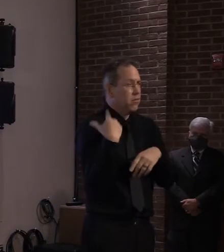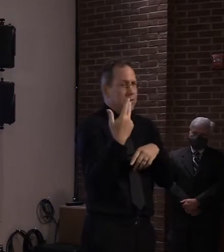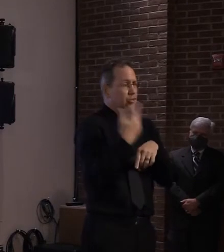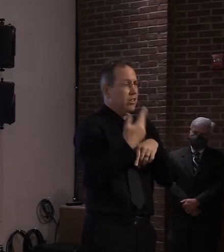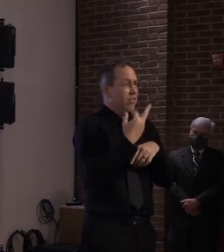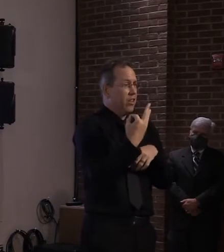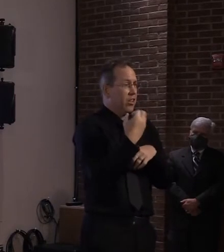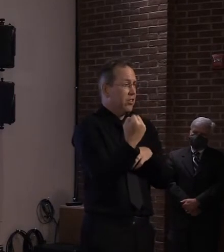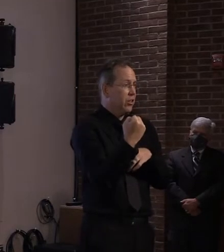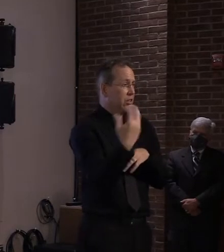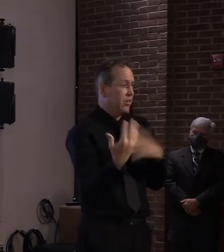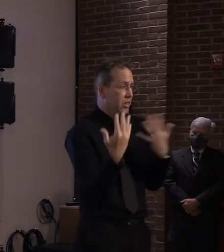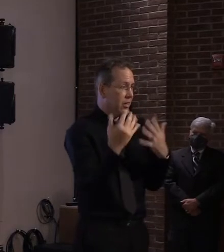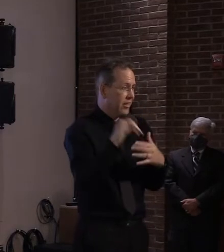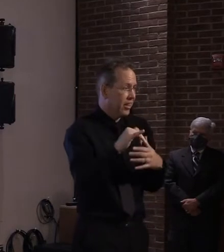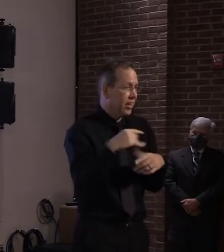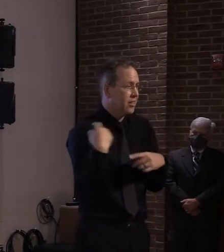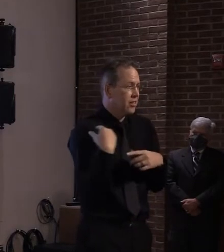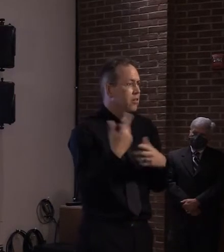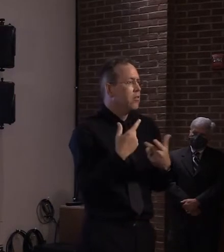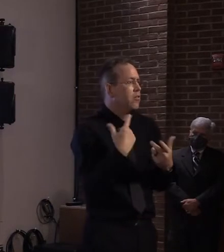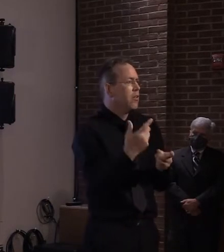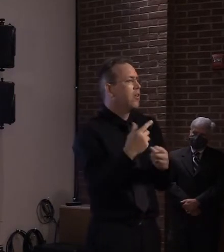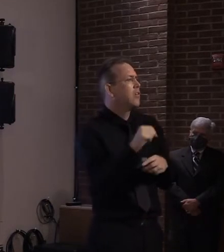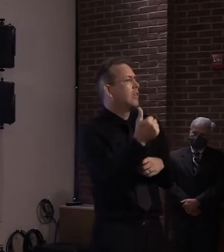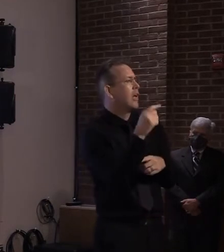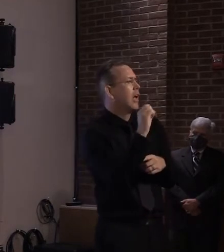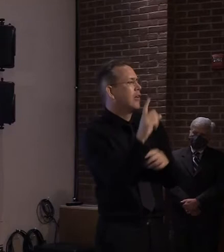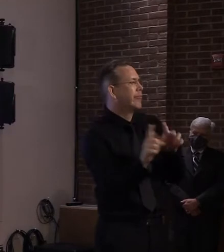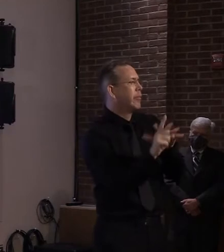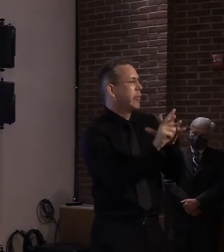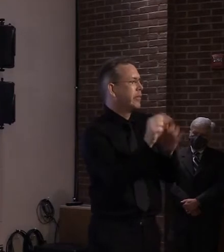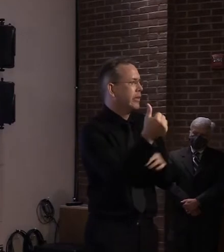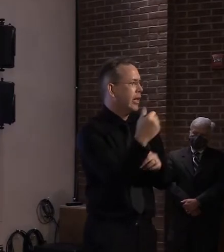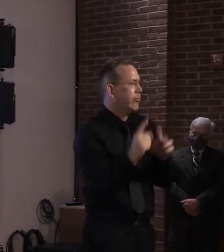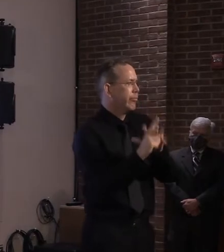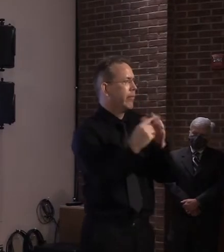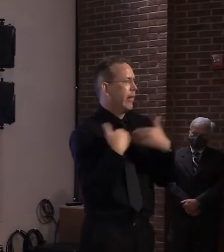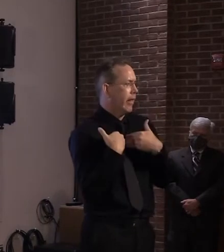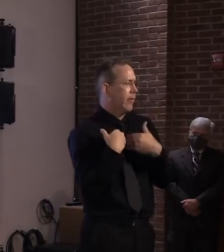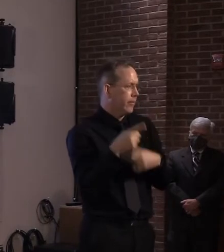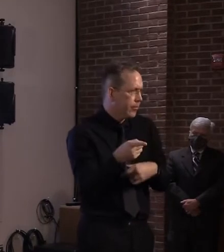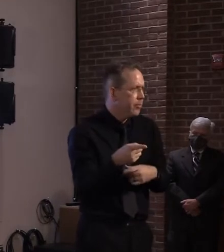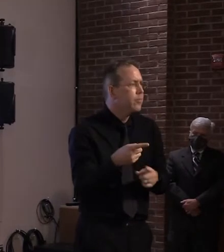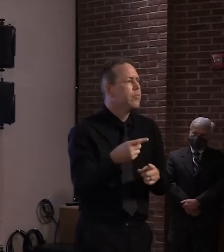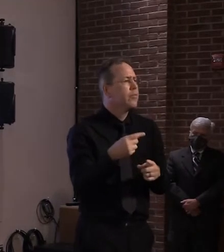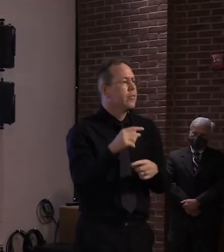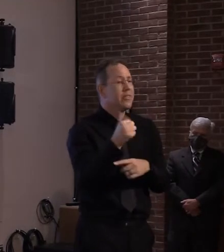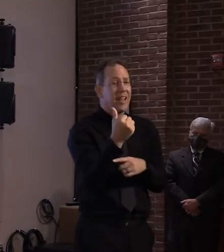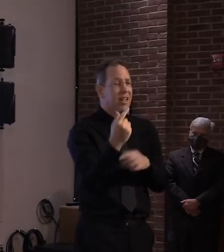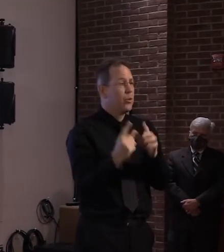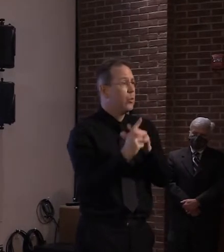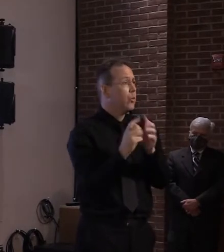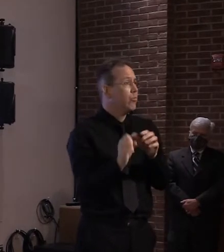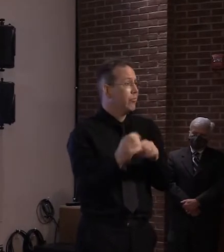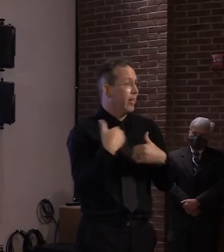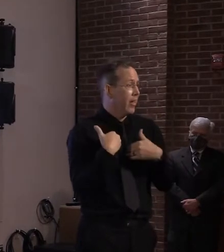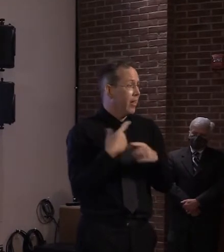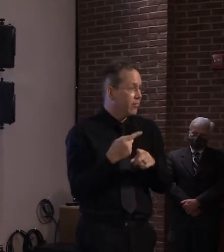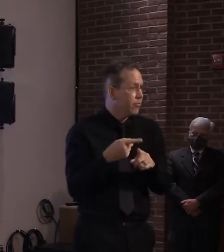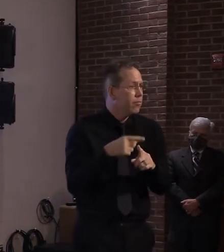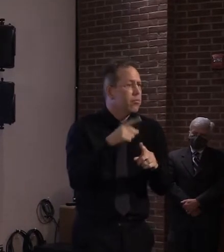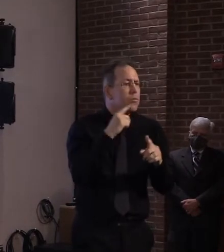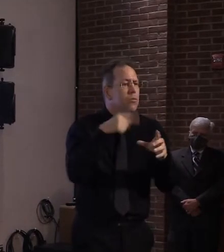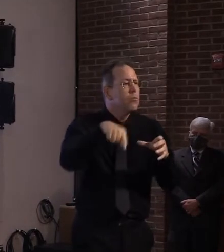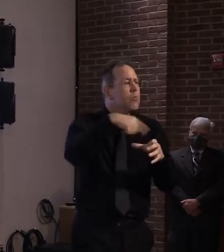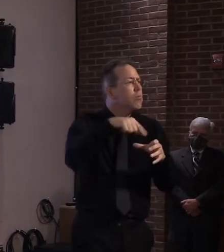10 new cases in the state. None of these 10 new cases that are represented here were part of